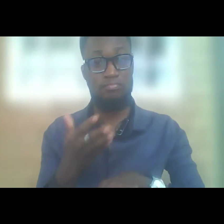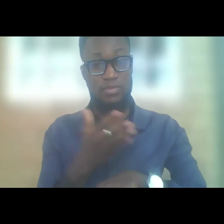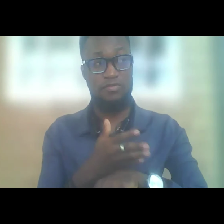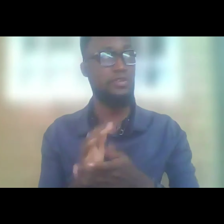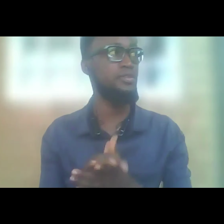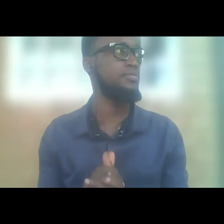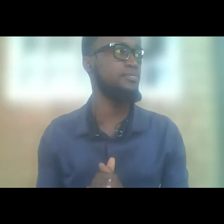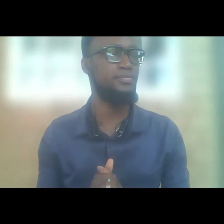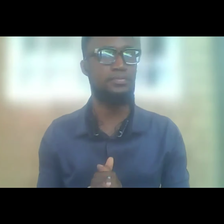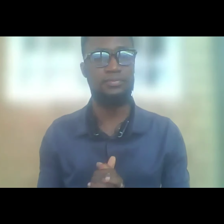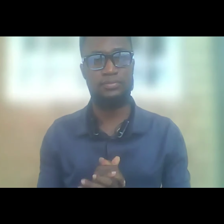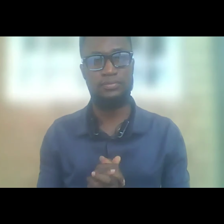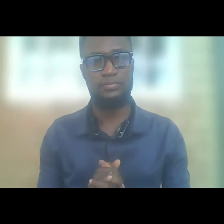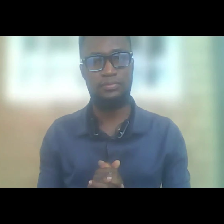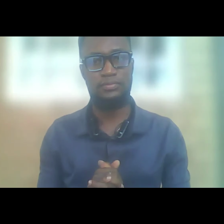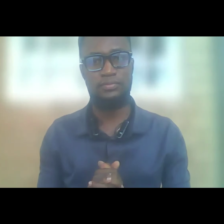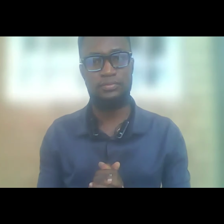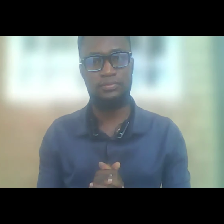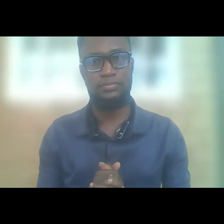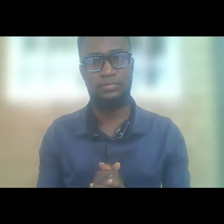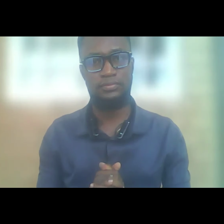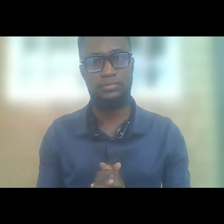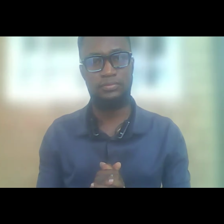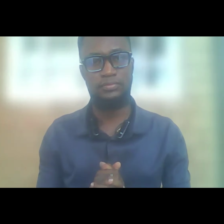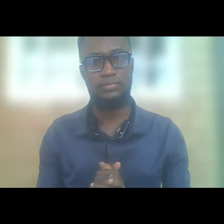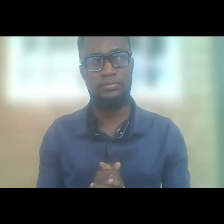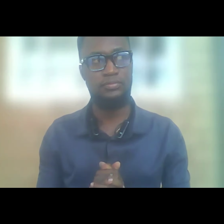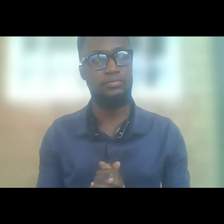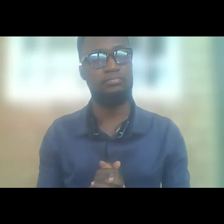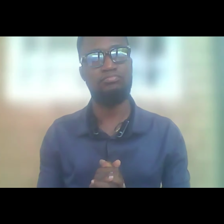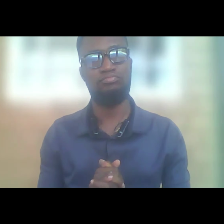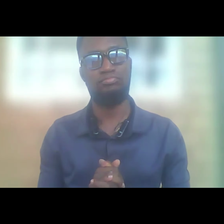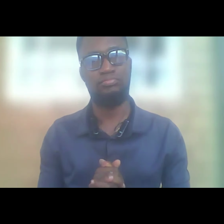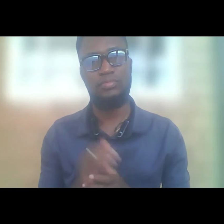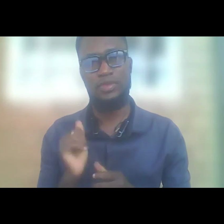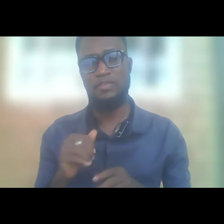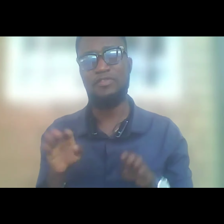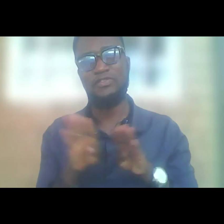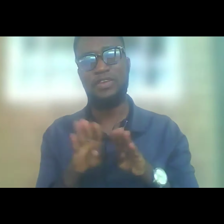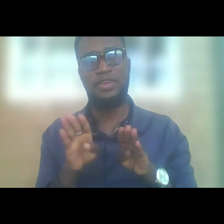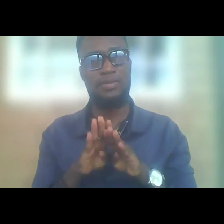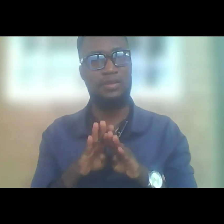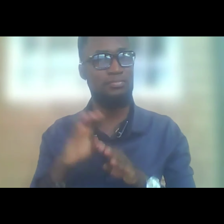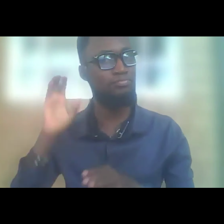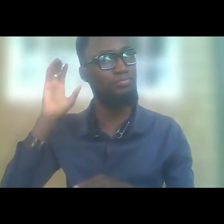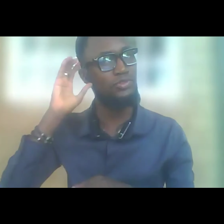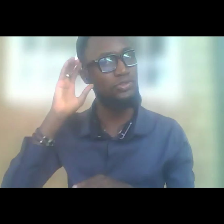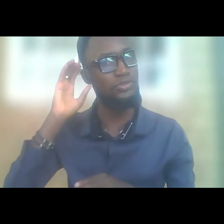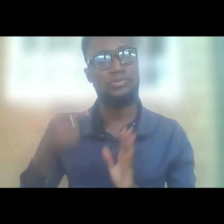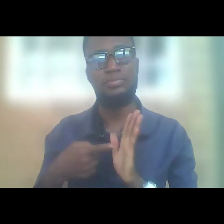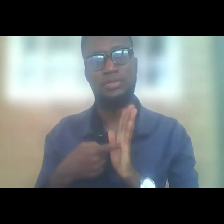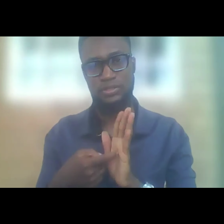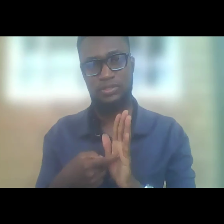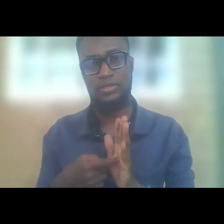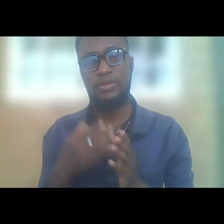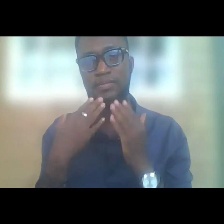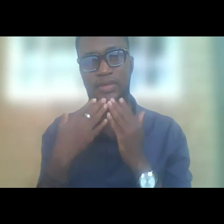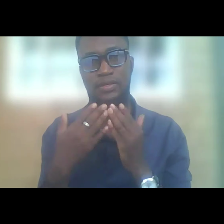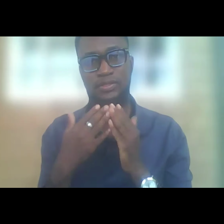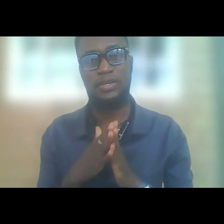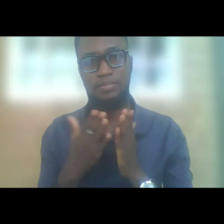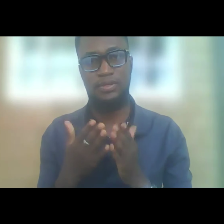Hello, good afternoon. My name is Nathan Alim. I am the Program Associate for Diversity